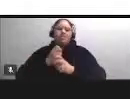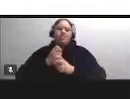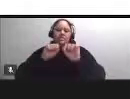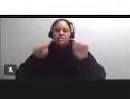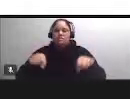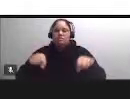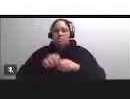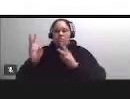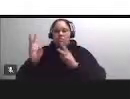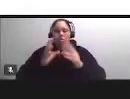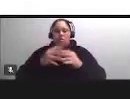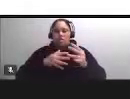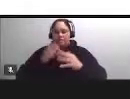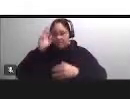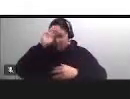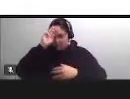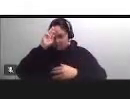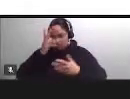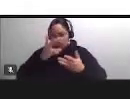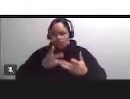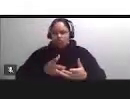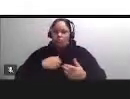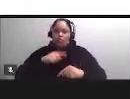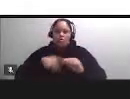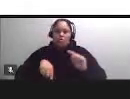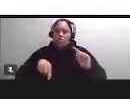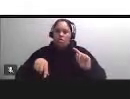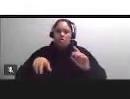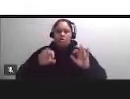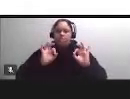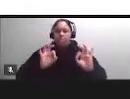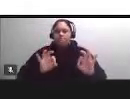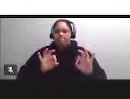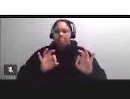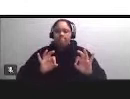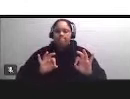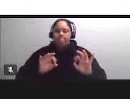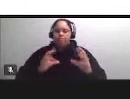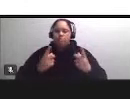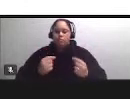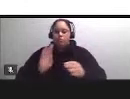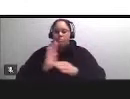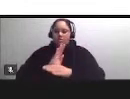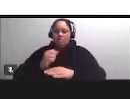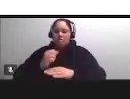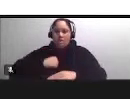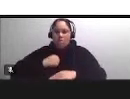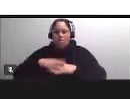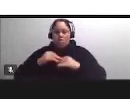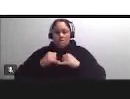or the weather, or whatever reason it is, that we are not able to efficiently conduct our business